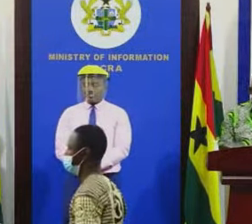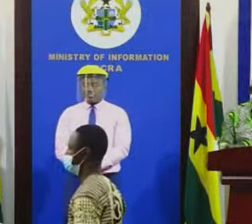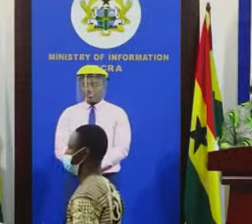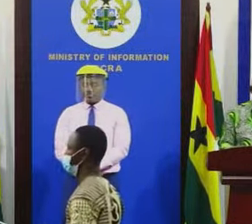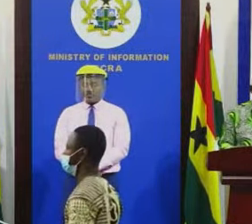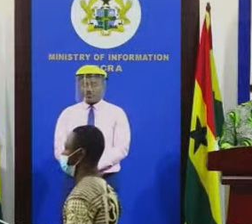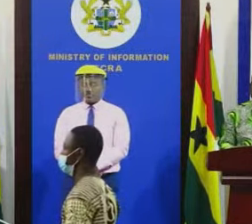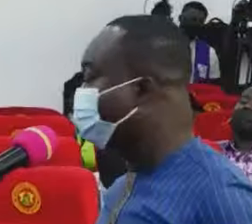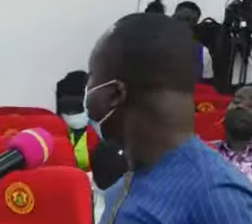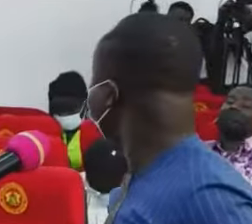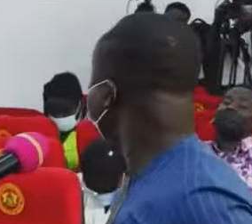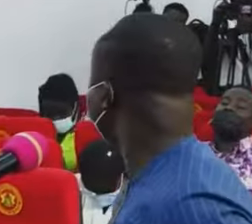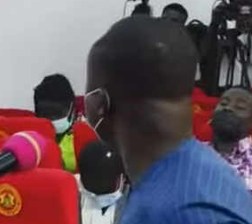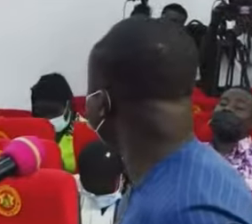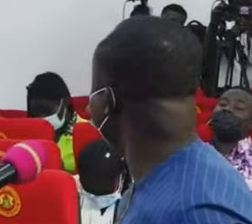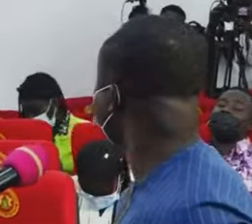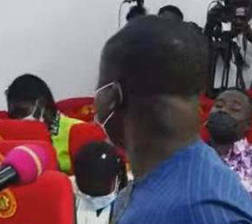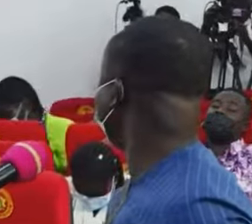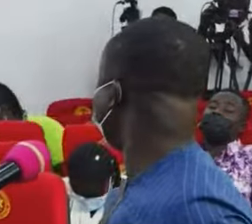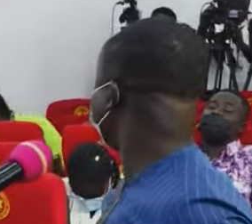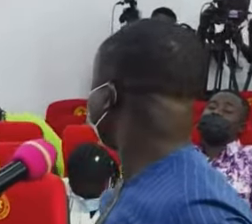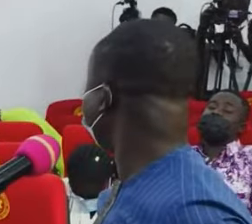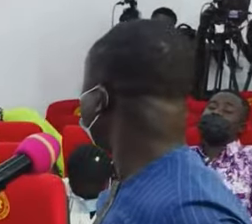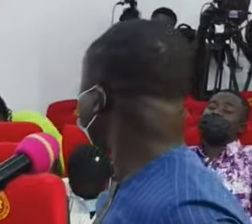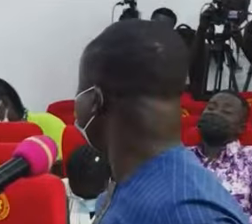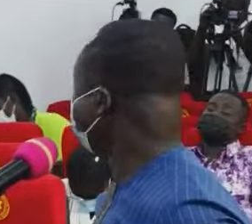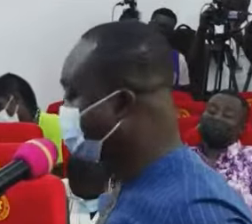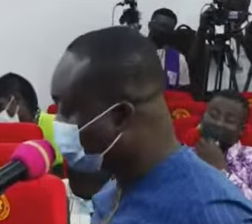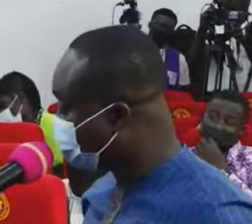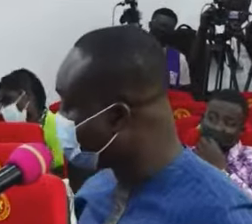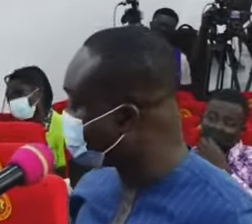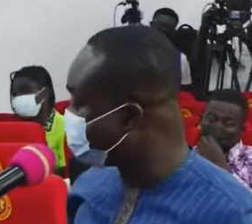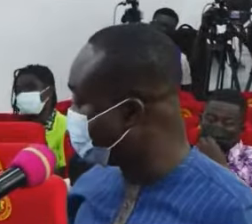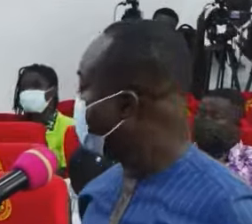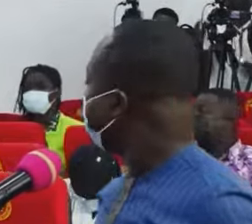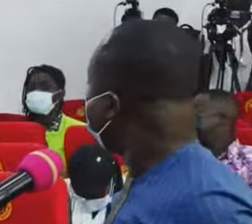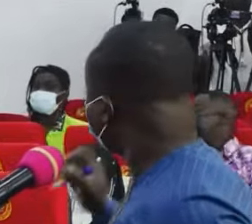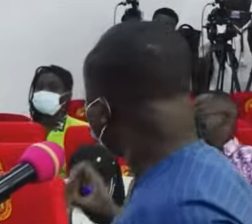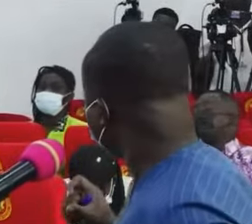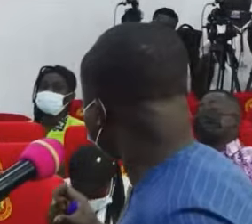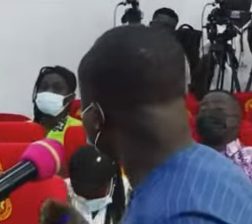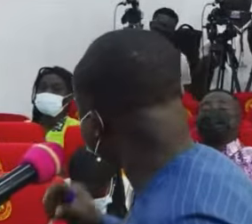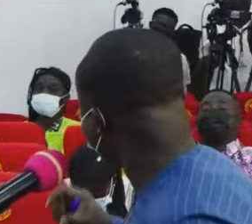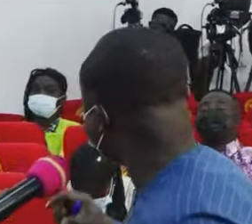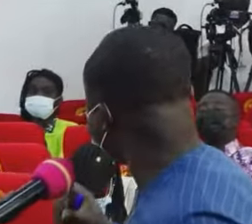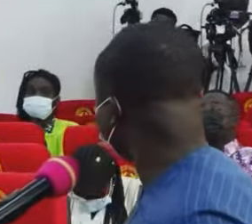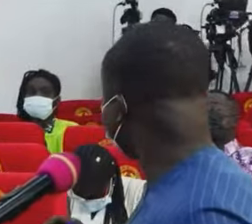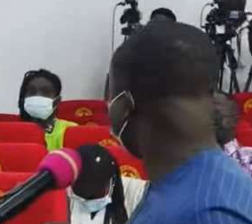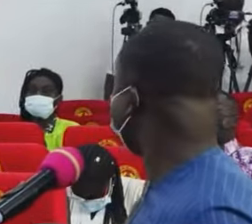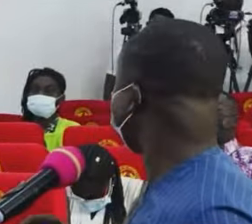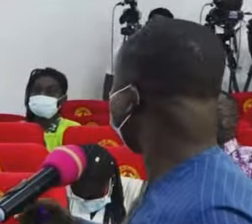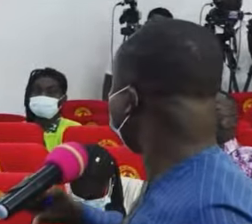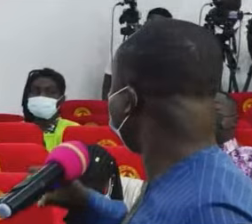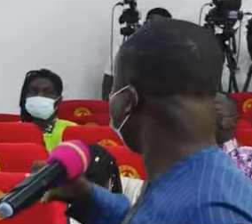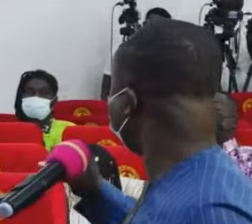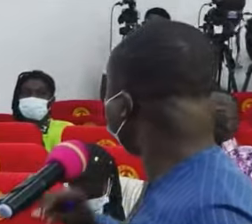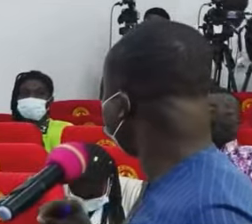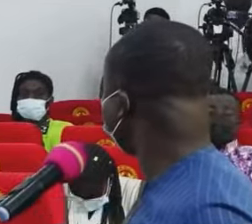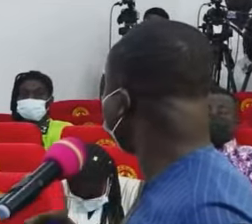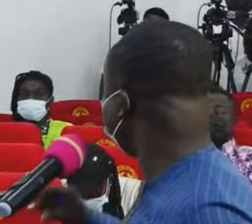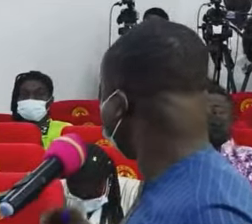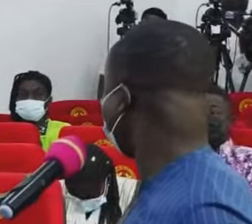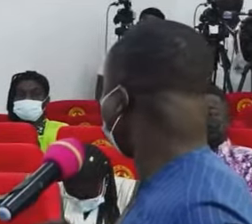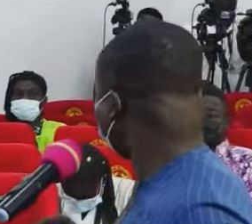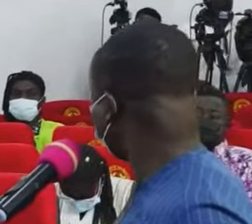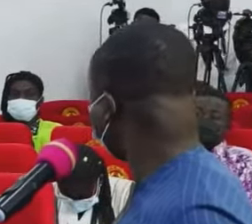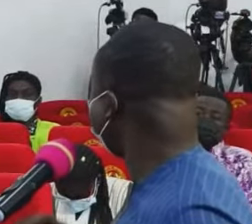Yes, regarding the training of deckhands, a course has been developed, and so for anybody